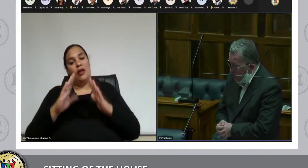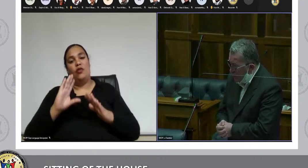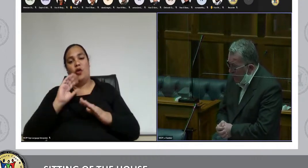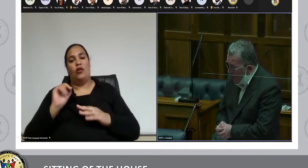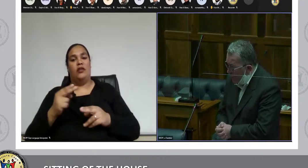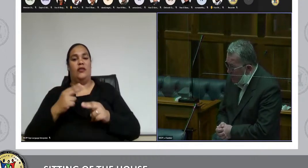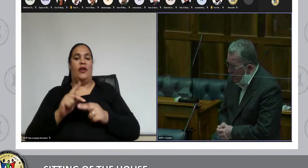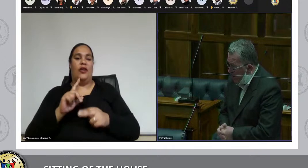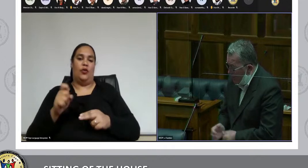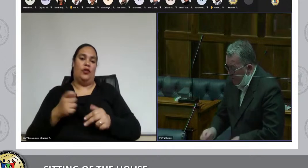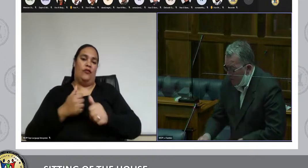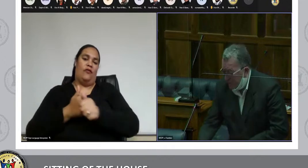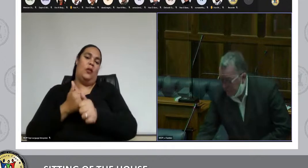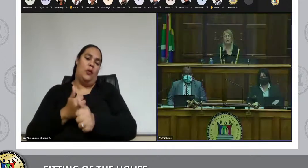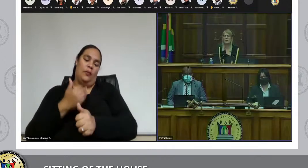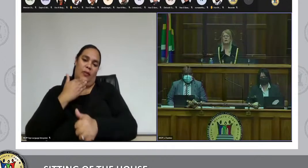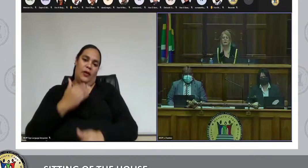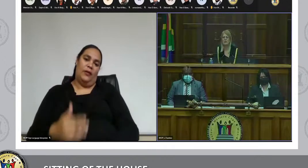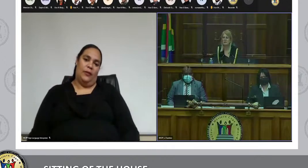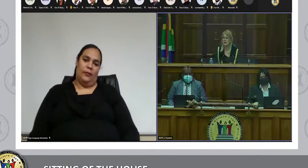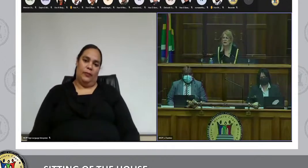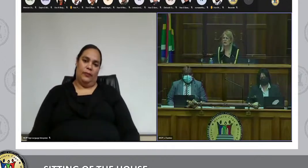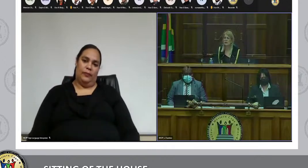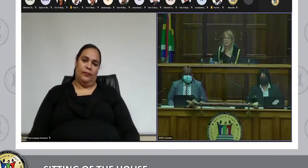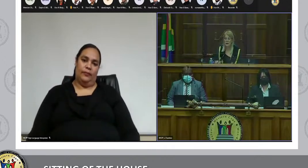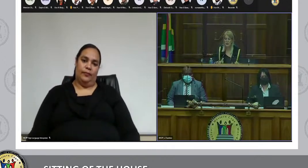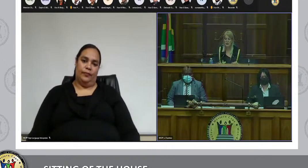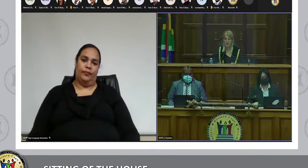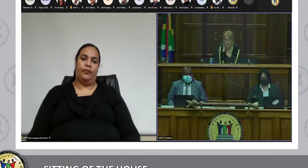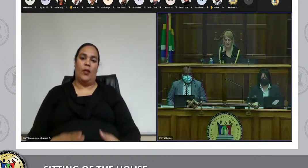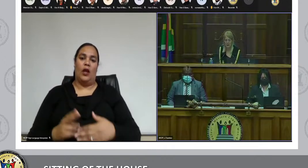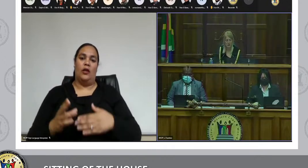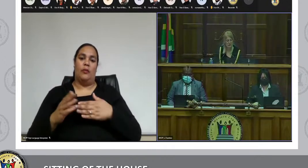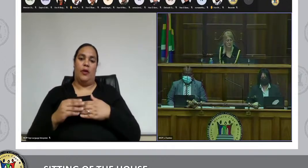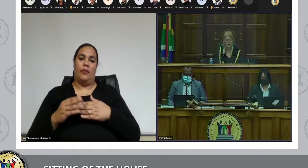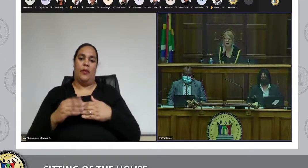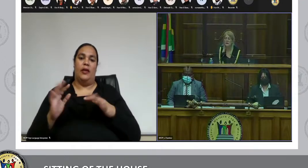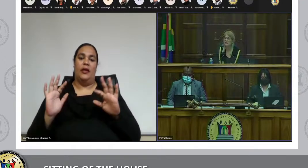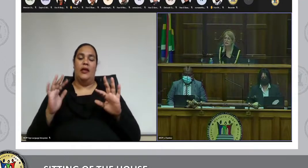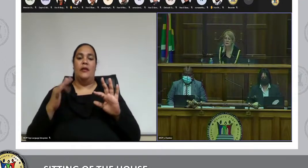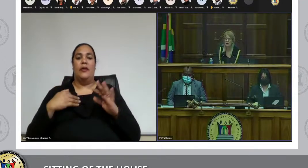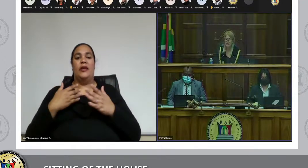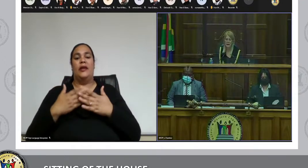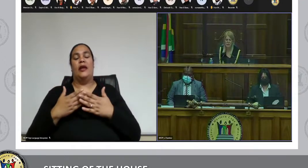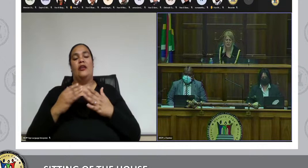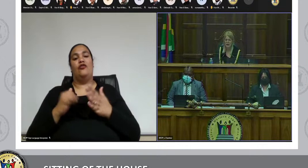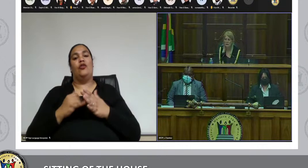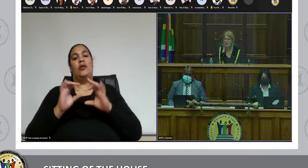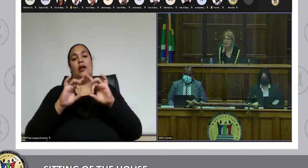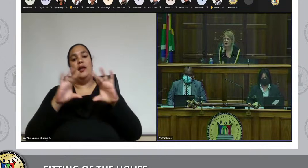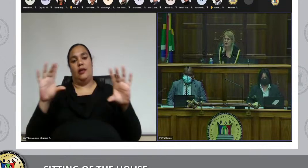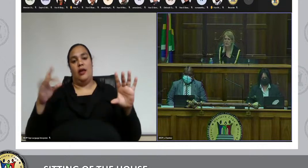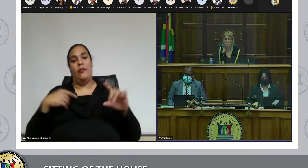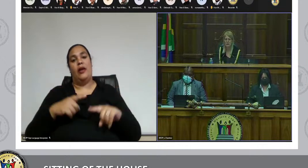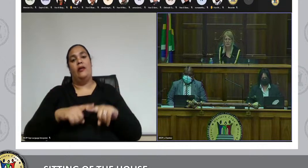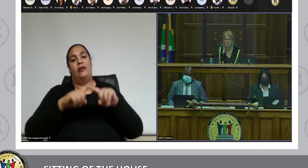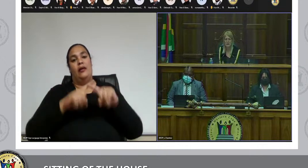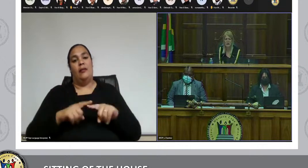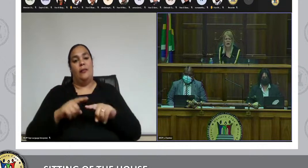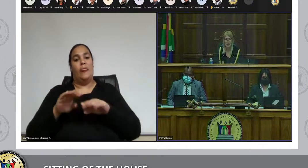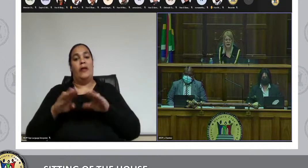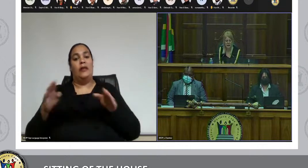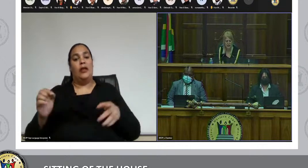final question, follow-up question. Thank you. Honourable members, if I can just be clear, I rely on table